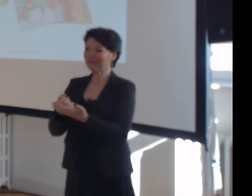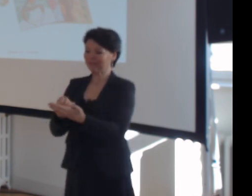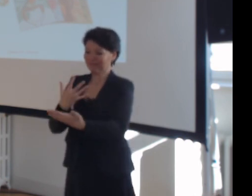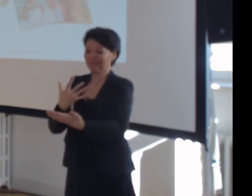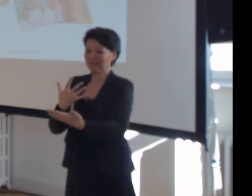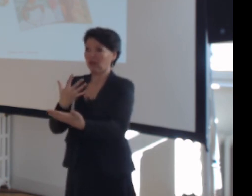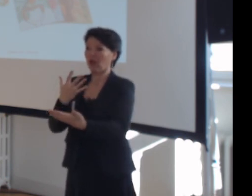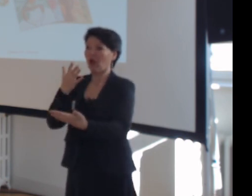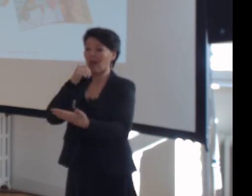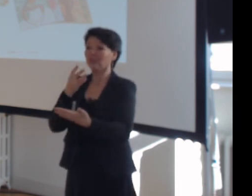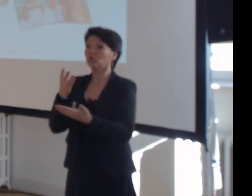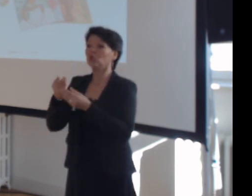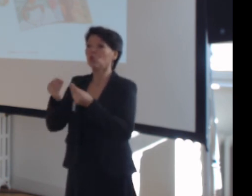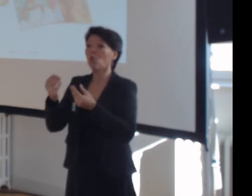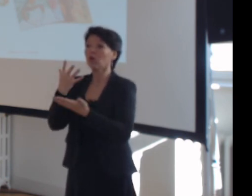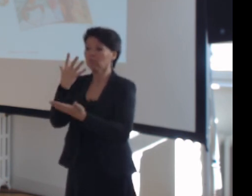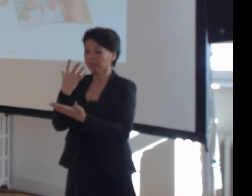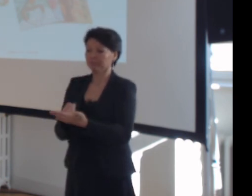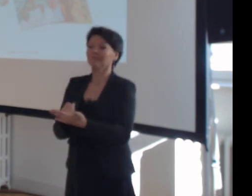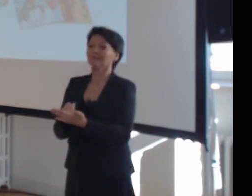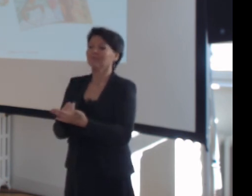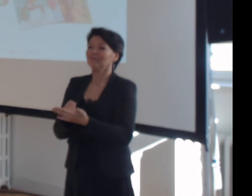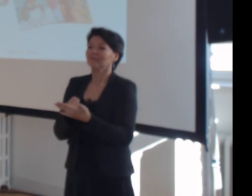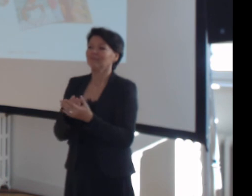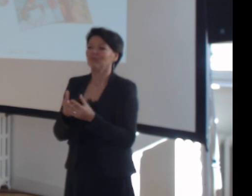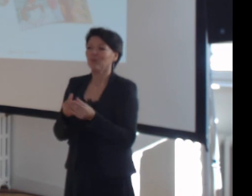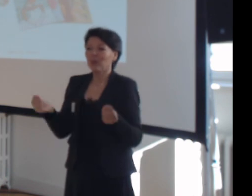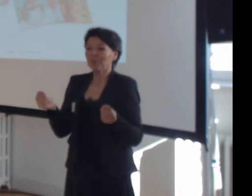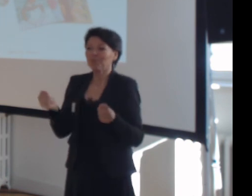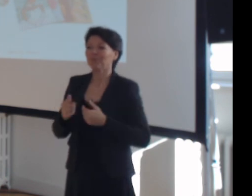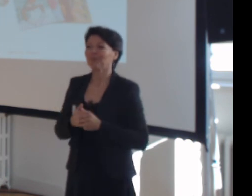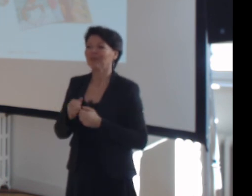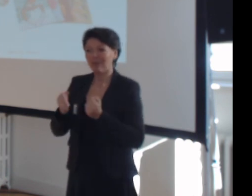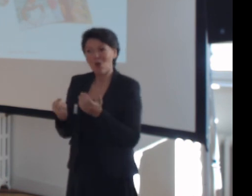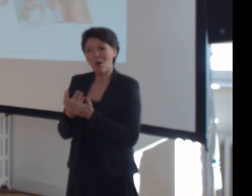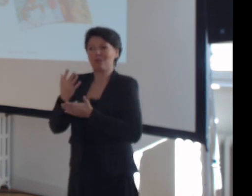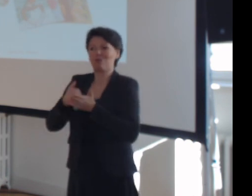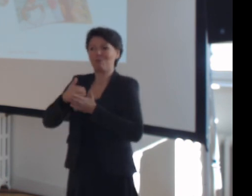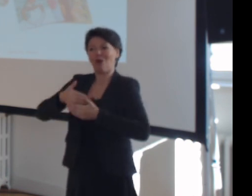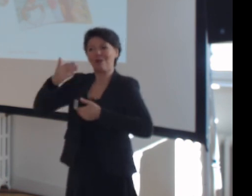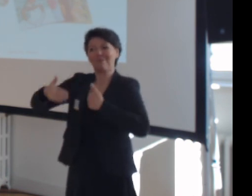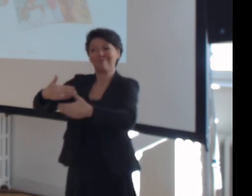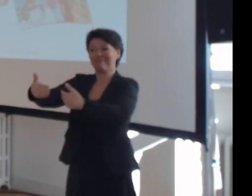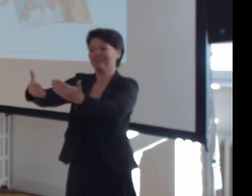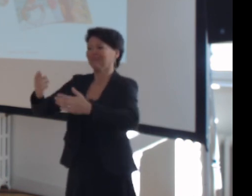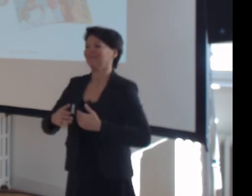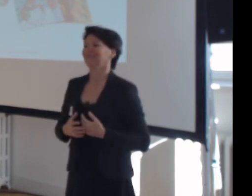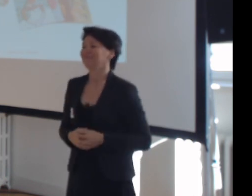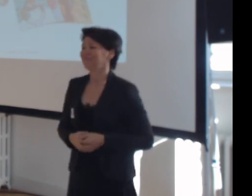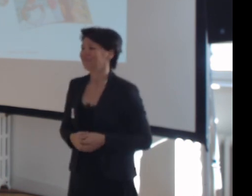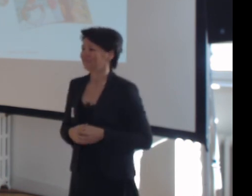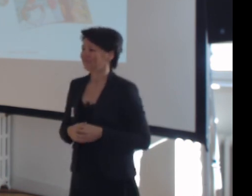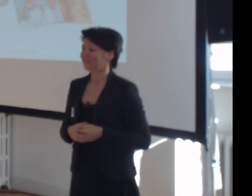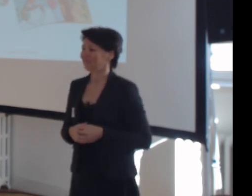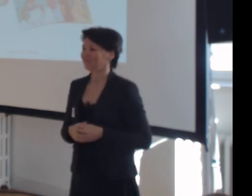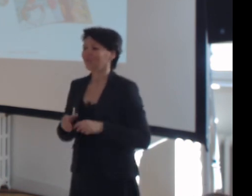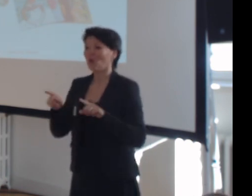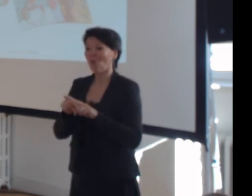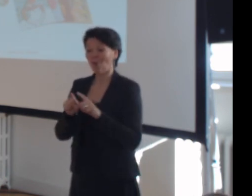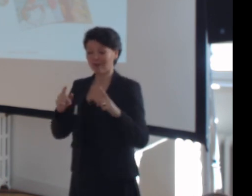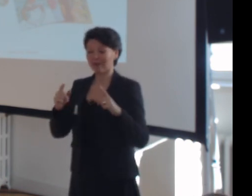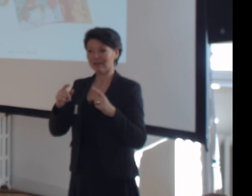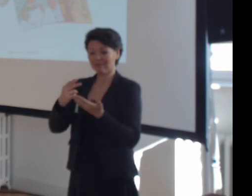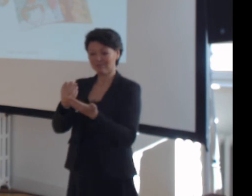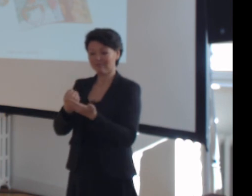also disappears again as the water dries, so you can use it endlessly, so to speak. And also, again, the images